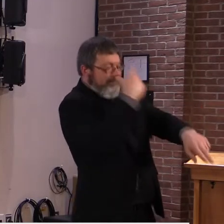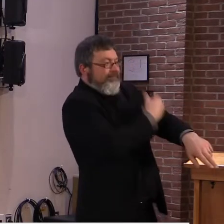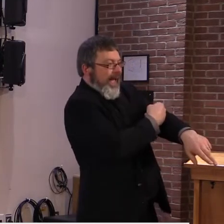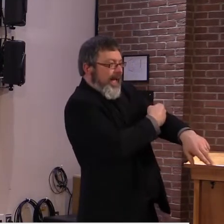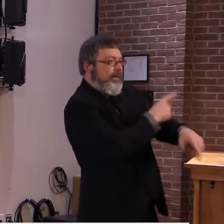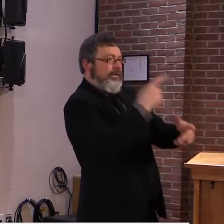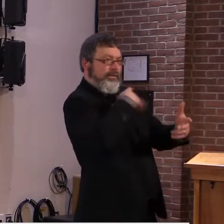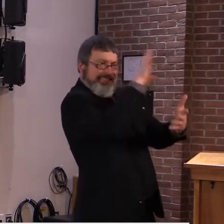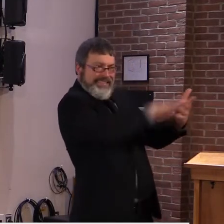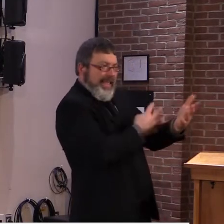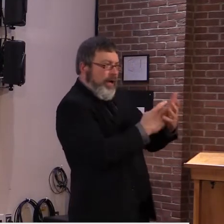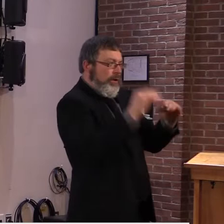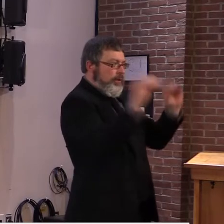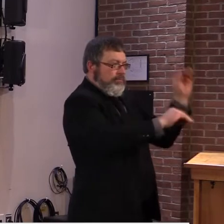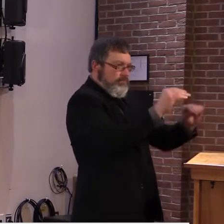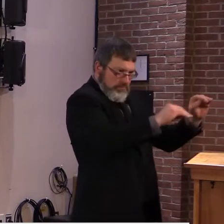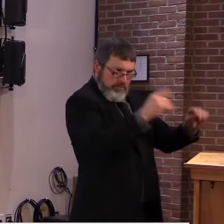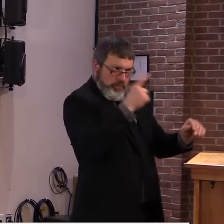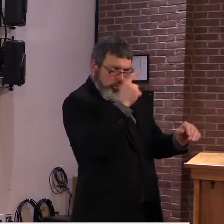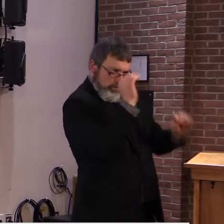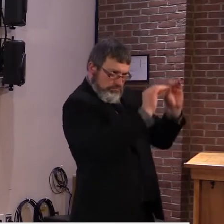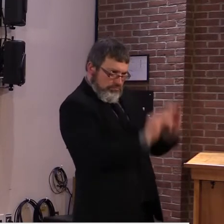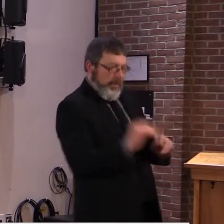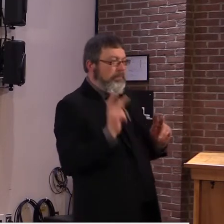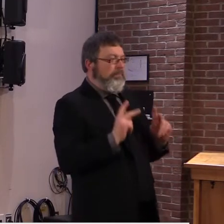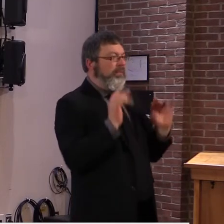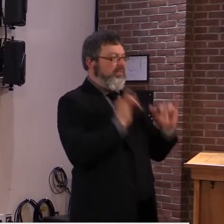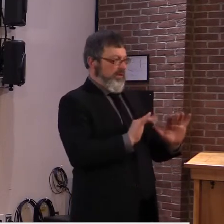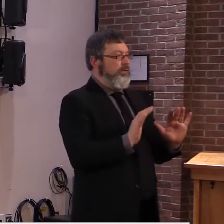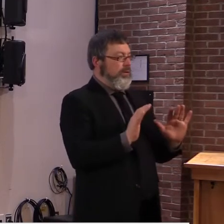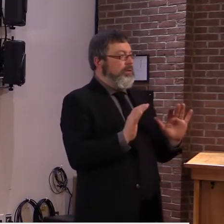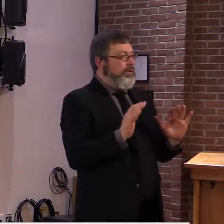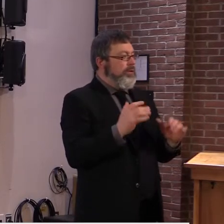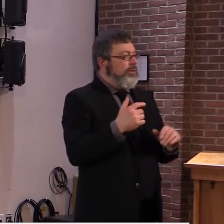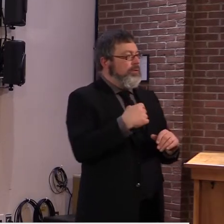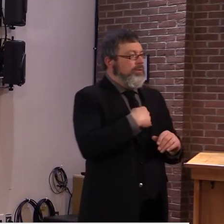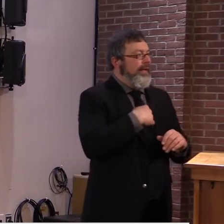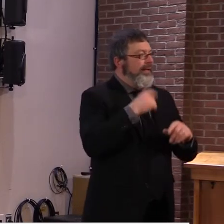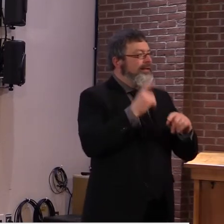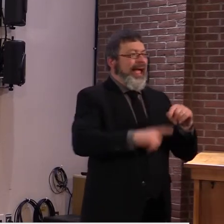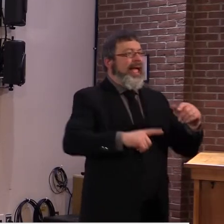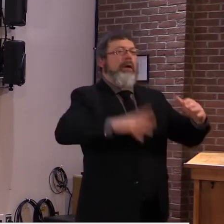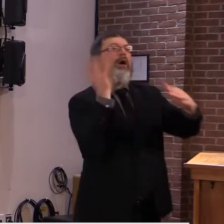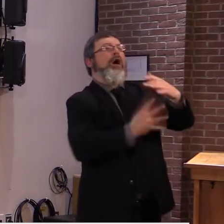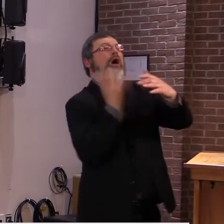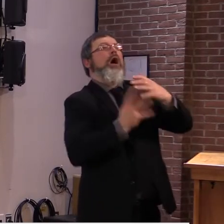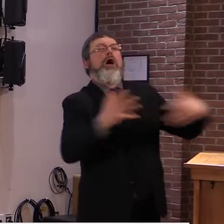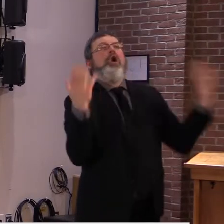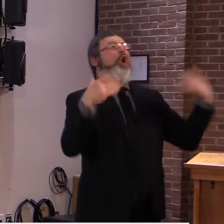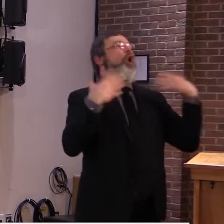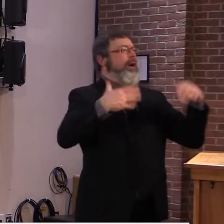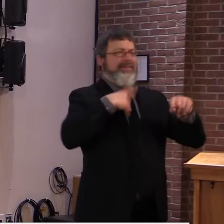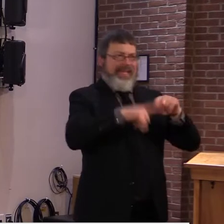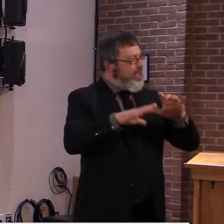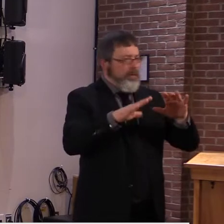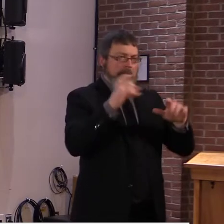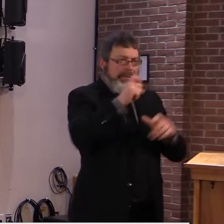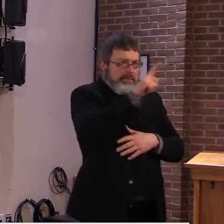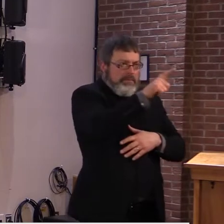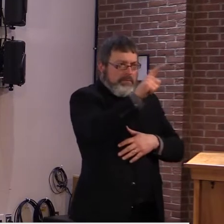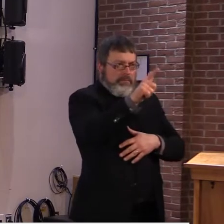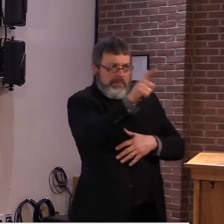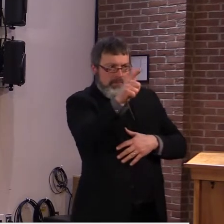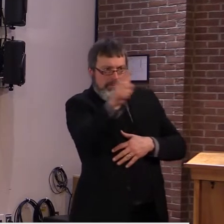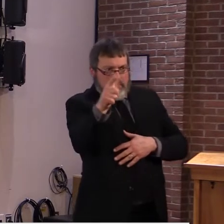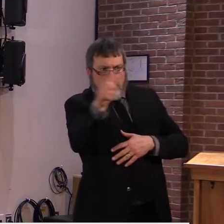employees for those clinics. They can't schedule all the employees from one section at one time, because if they get side effects and have to miss